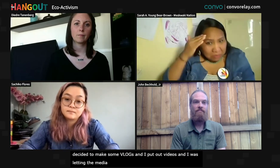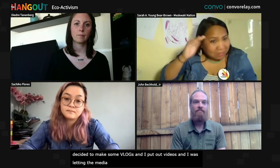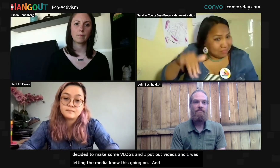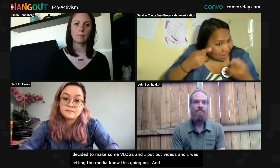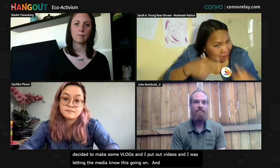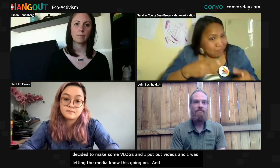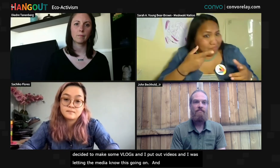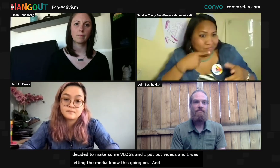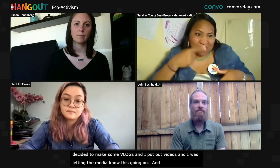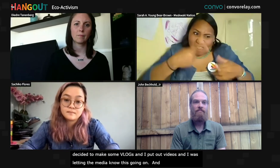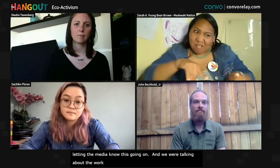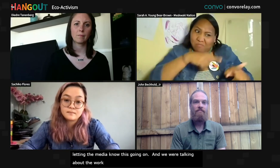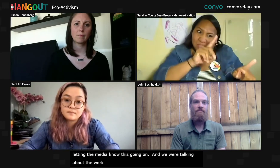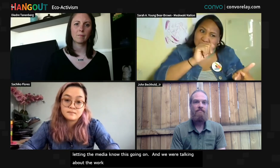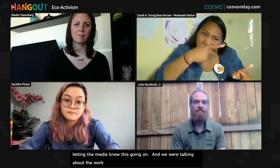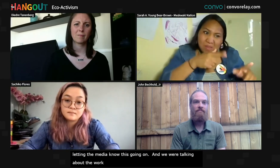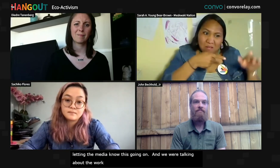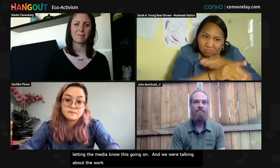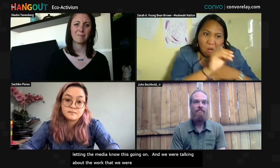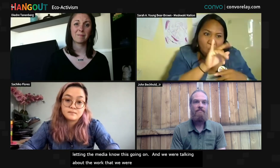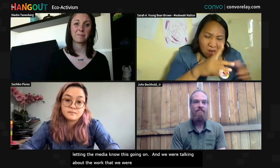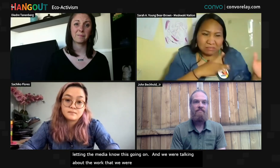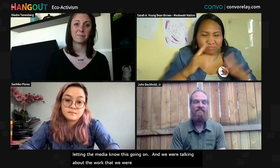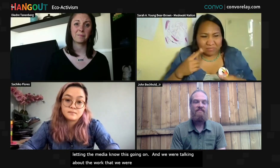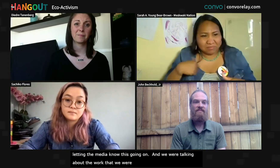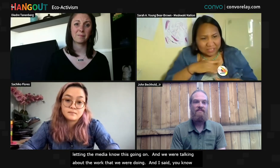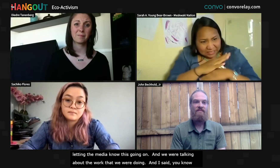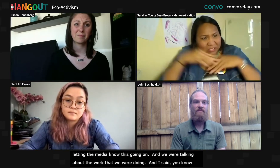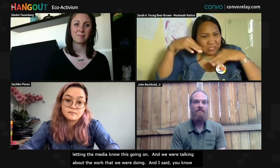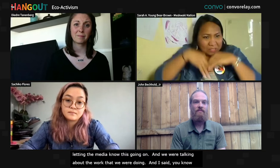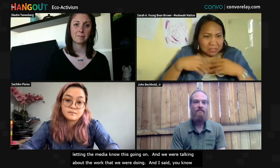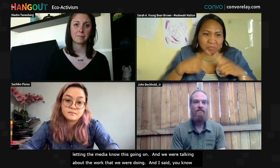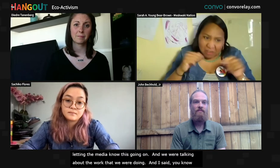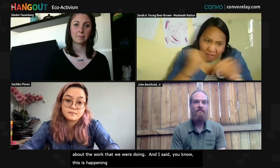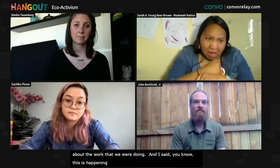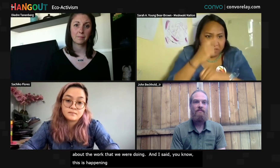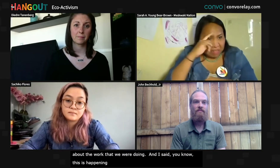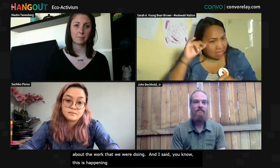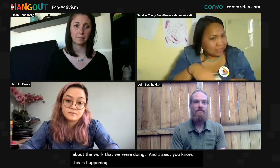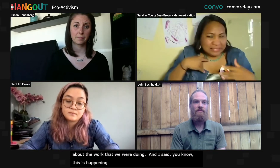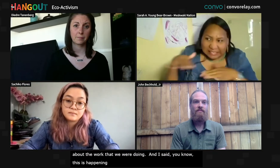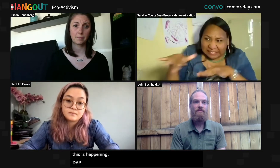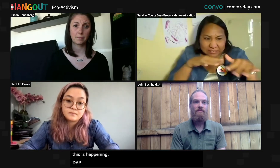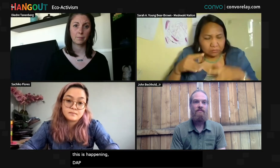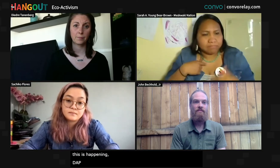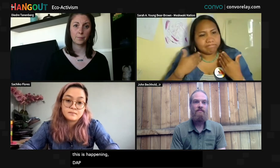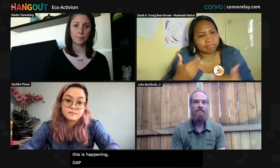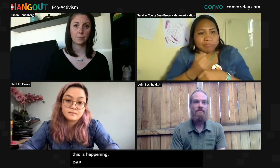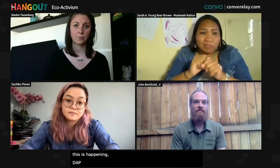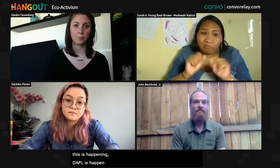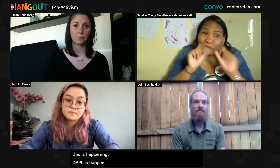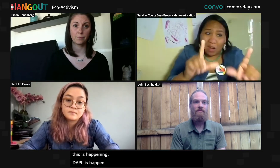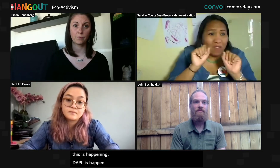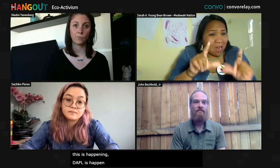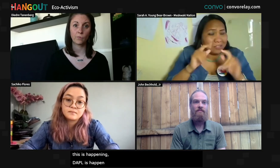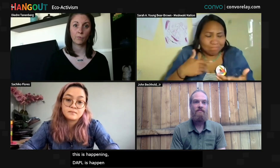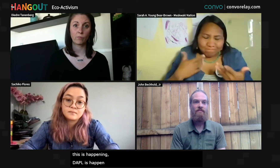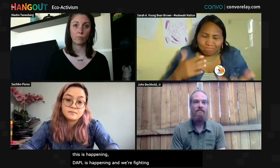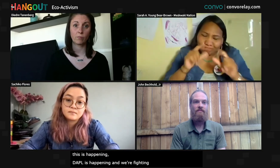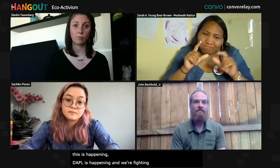doing. And I said, this is happening. DAPL is happening. We're fighting the pipes that are going down the